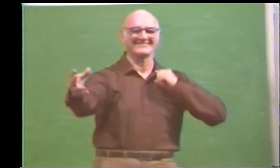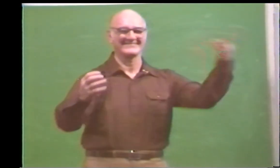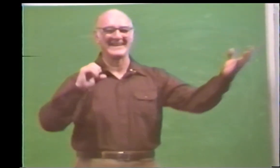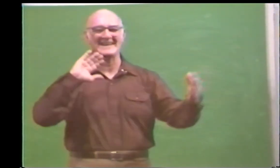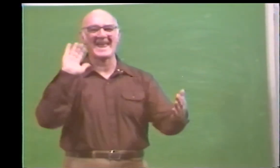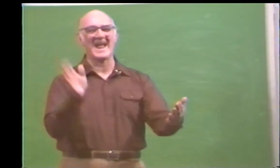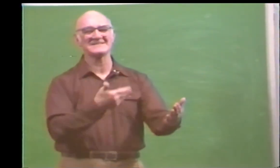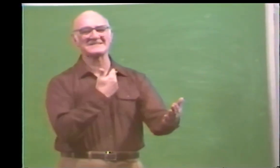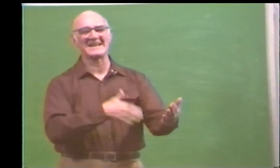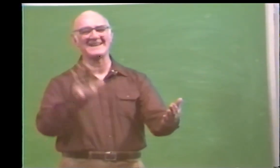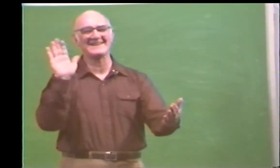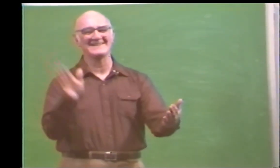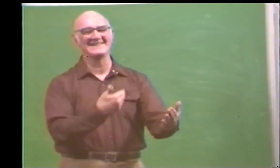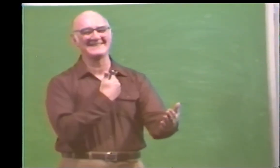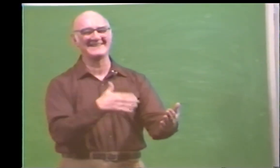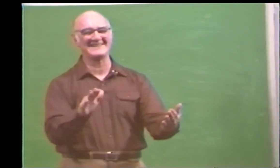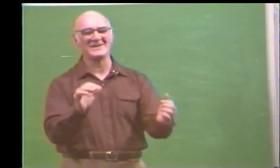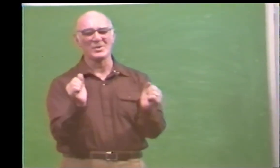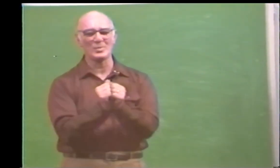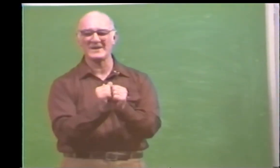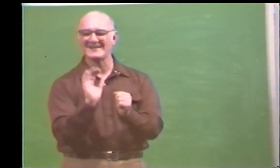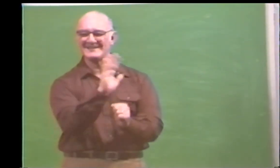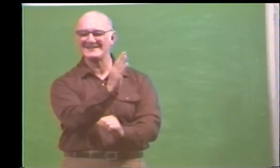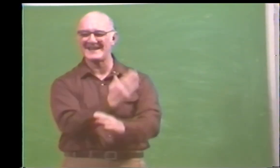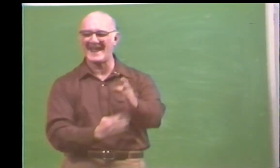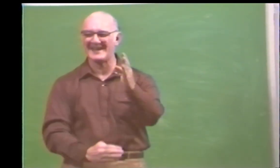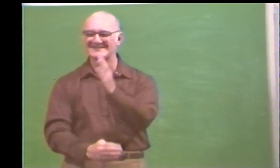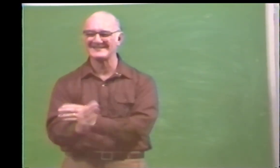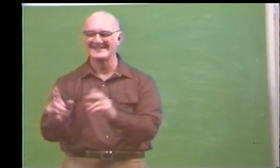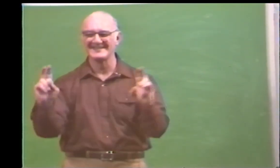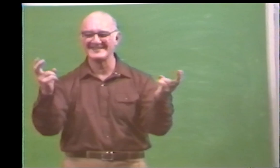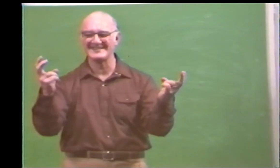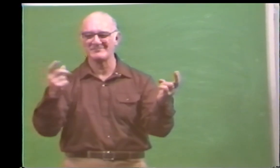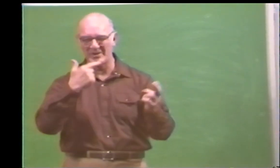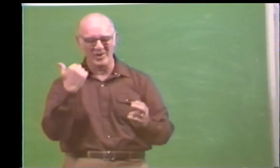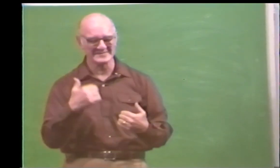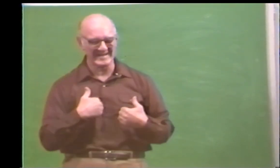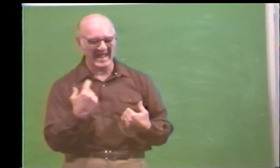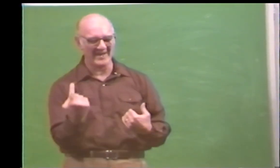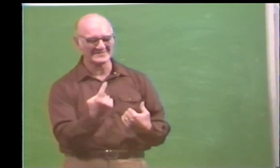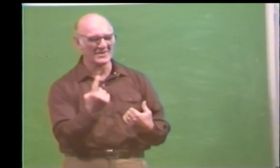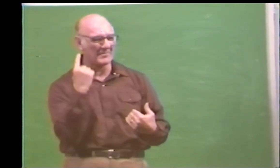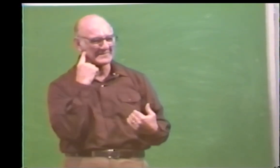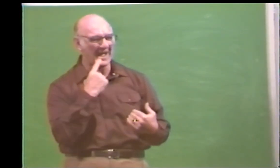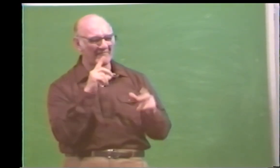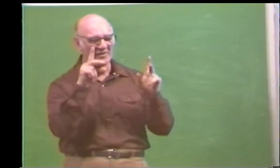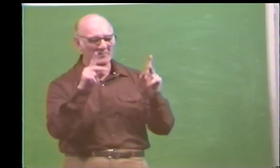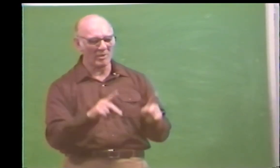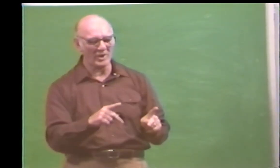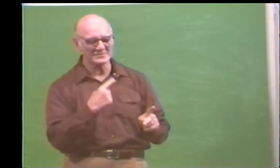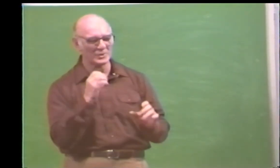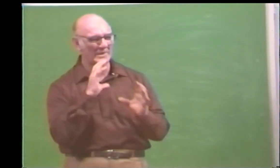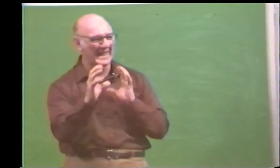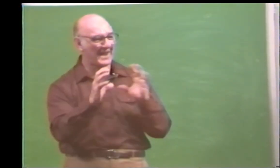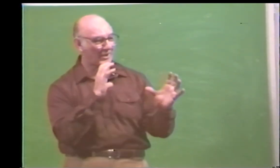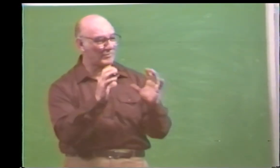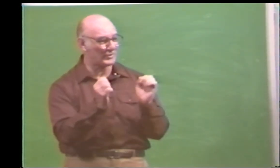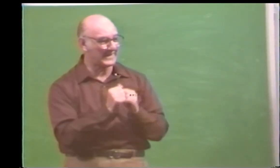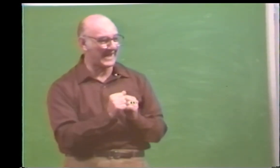he can sing with his hands because he has some deaf person who he can't communicate